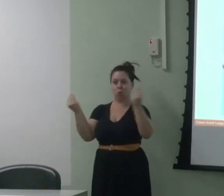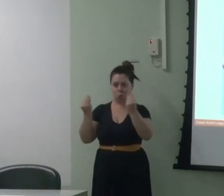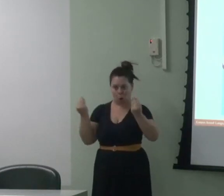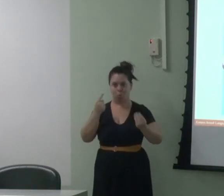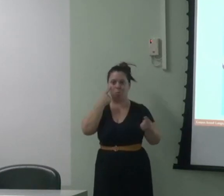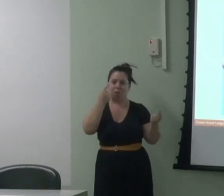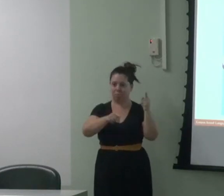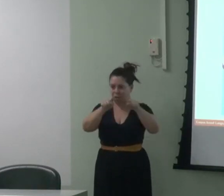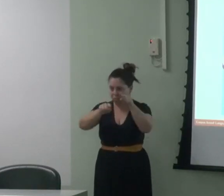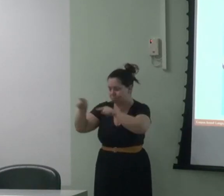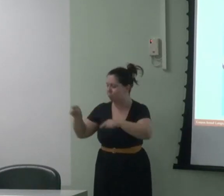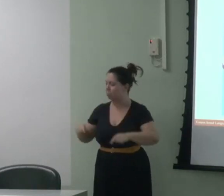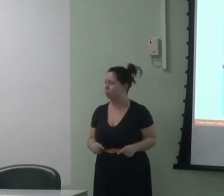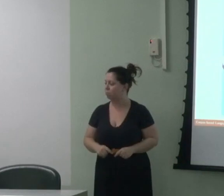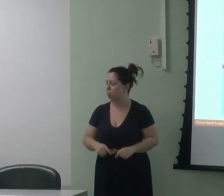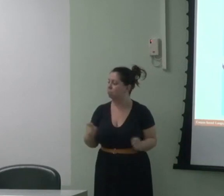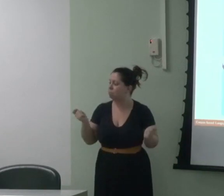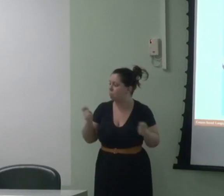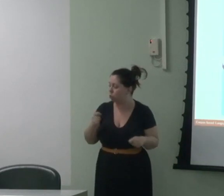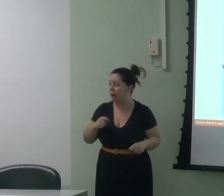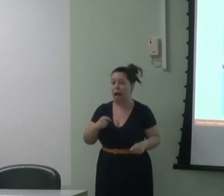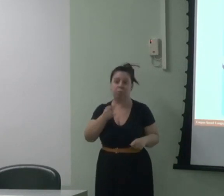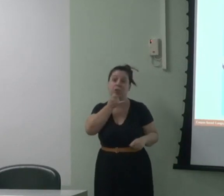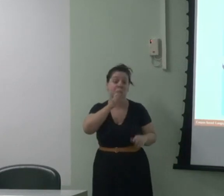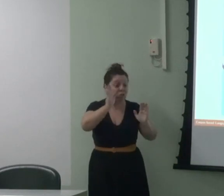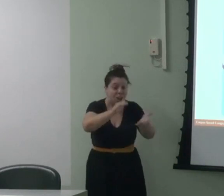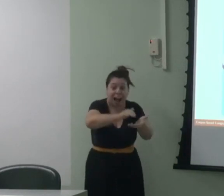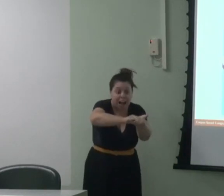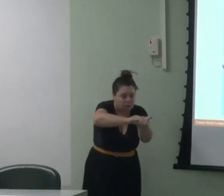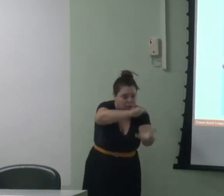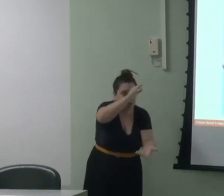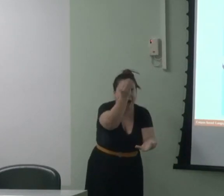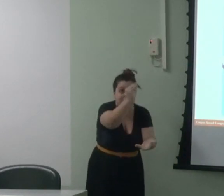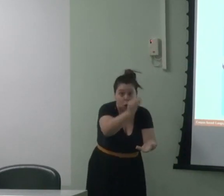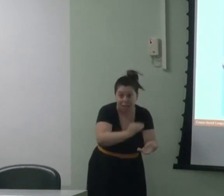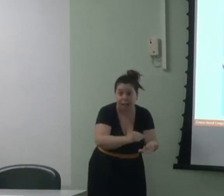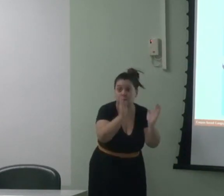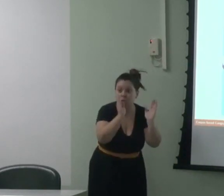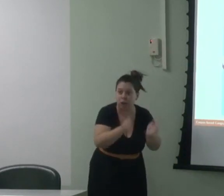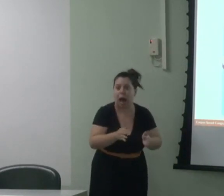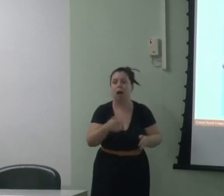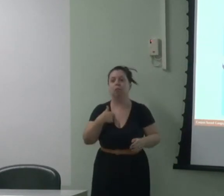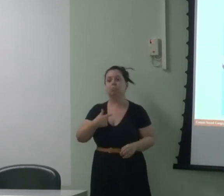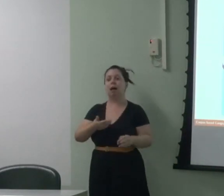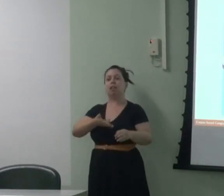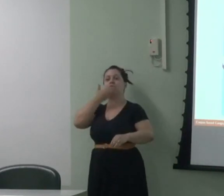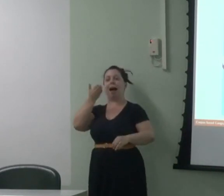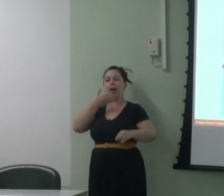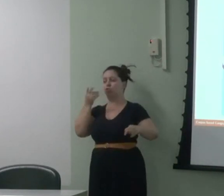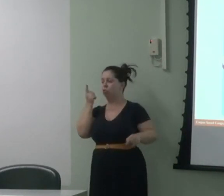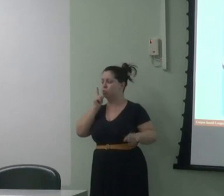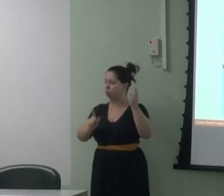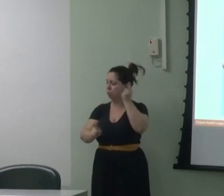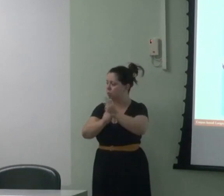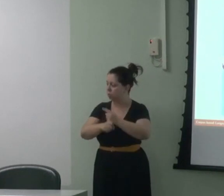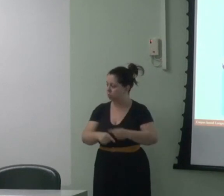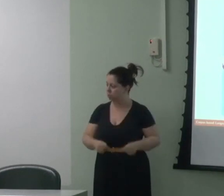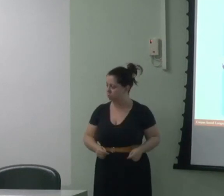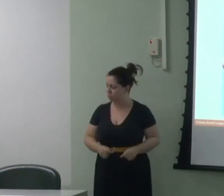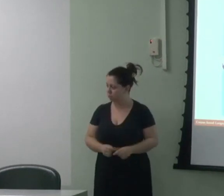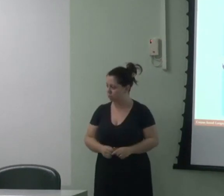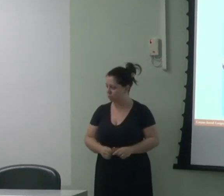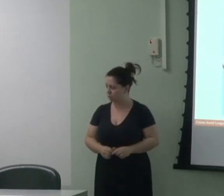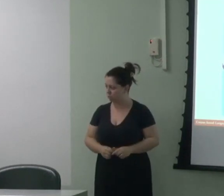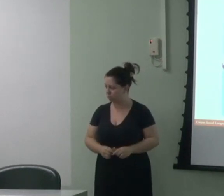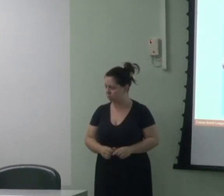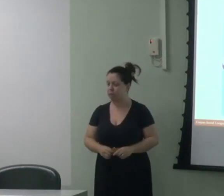things. So you can take them directly from data and also say that, okay, this language is almost OV, but not as much